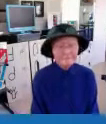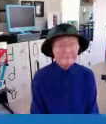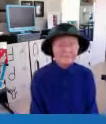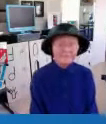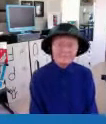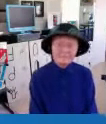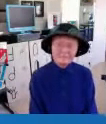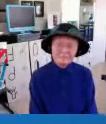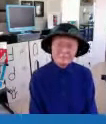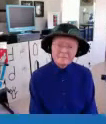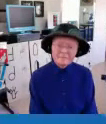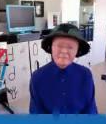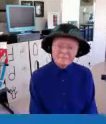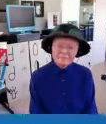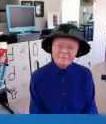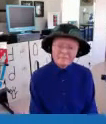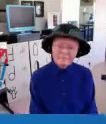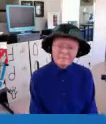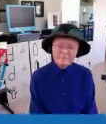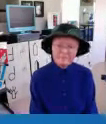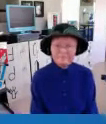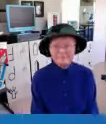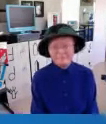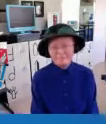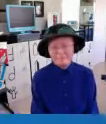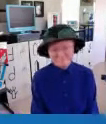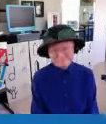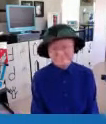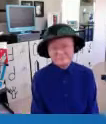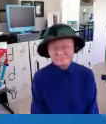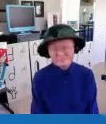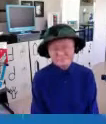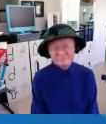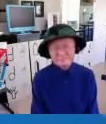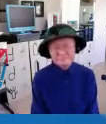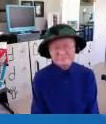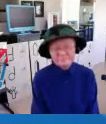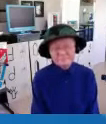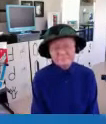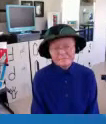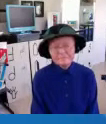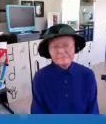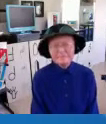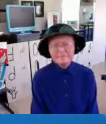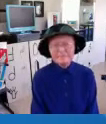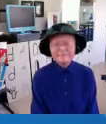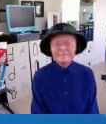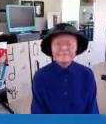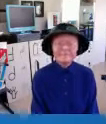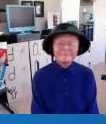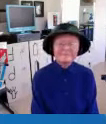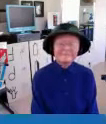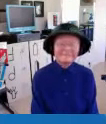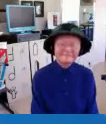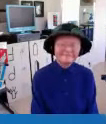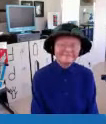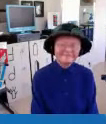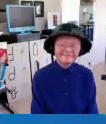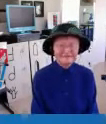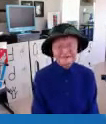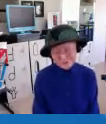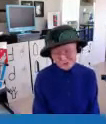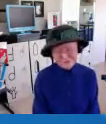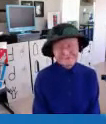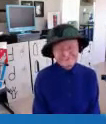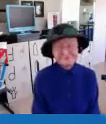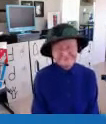signer. Okay, so what she's doing here is she's doing it from her perspective. From her